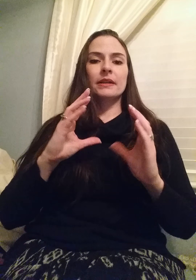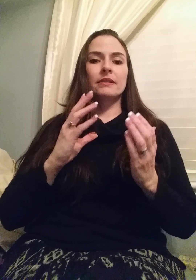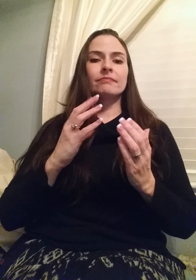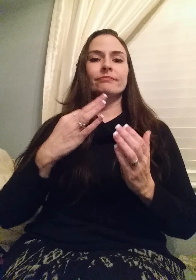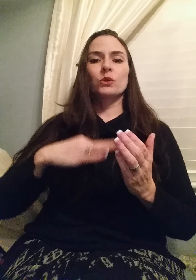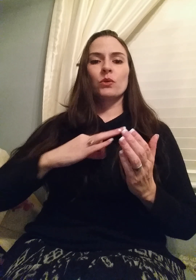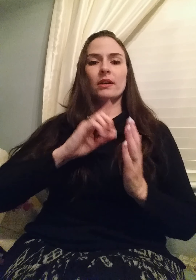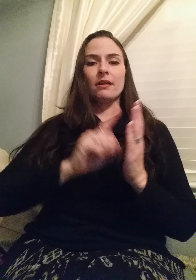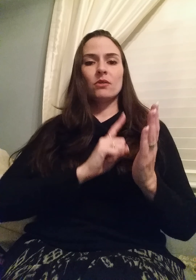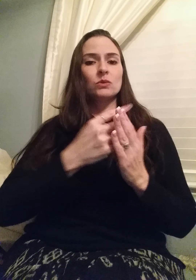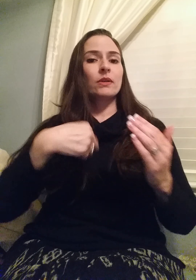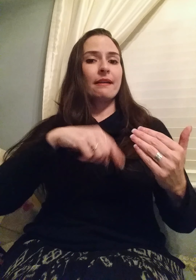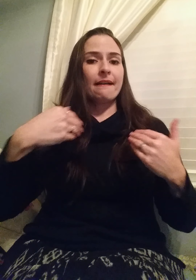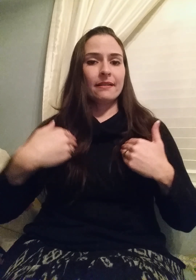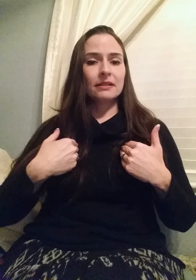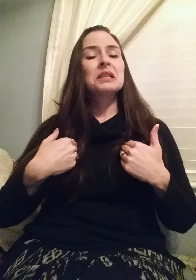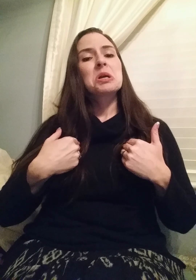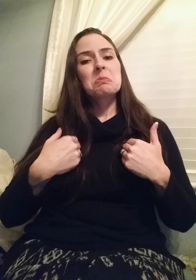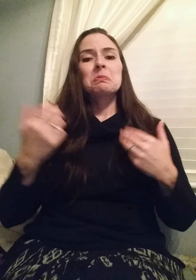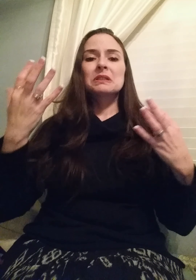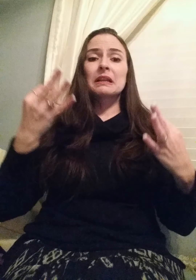some overlap between them.